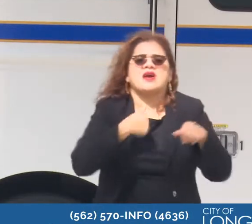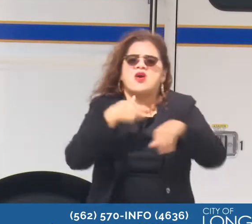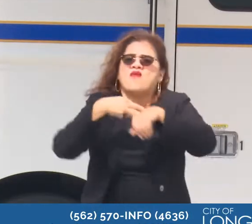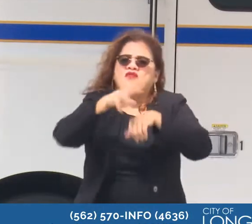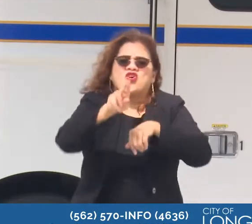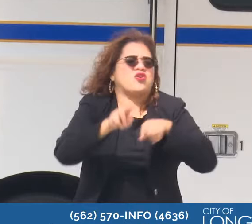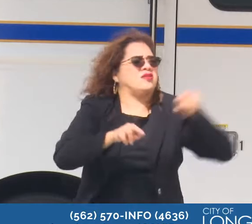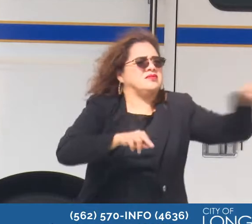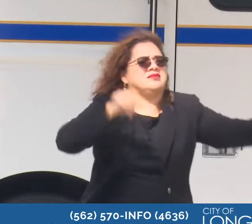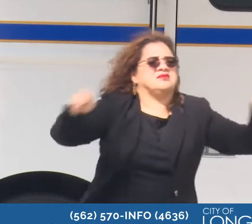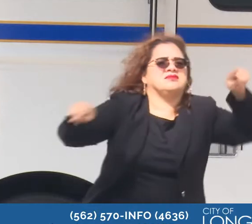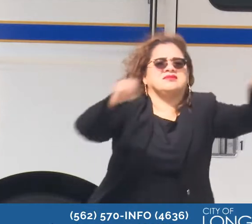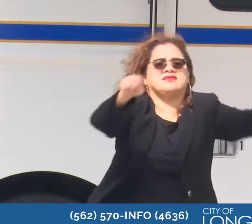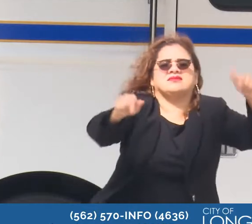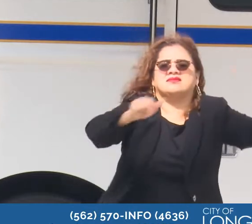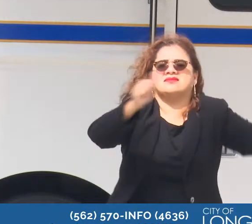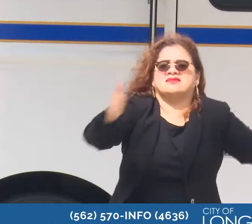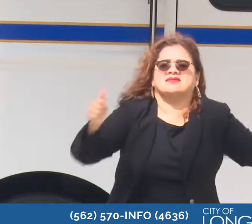or anything else?